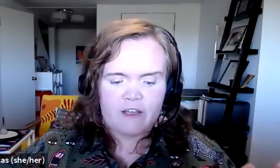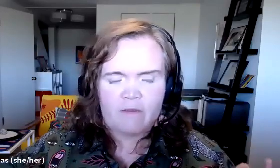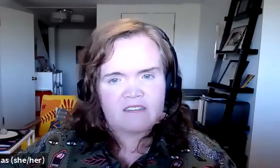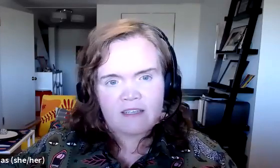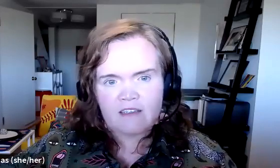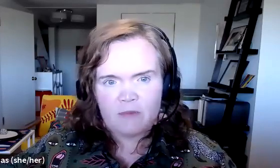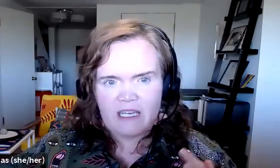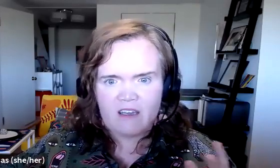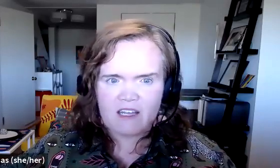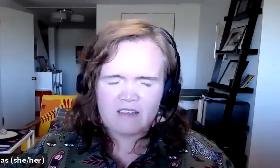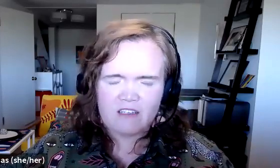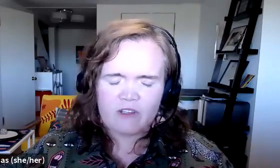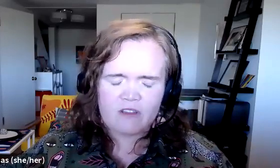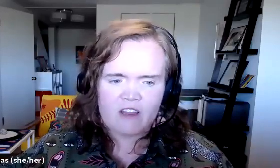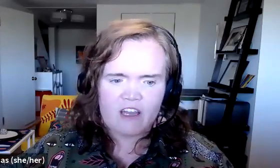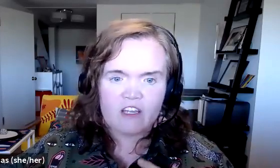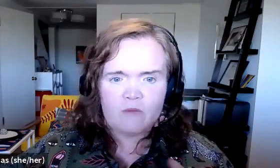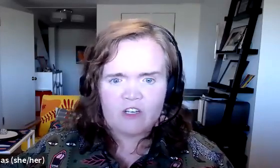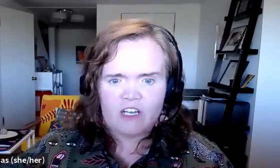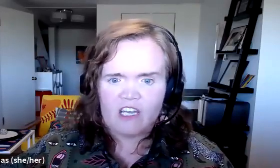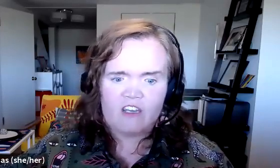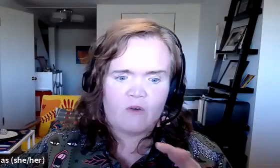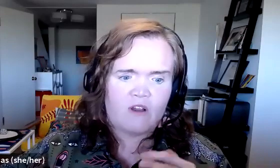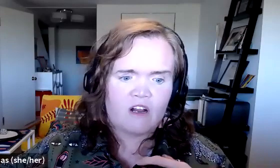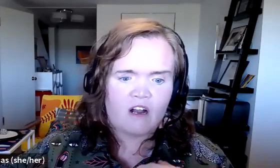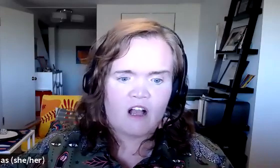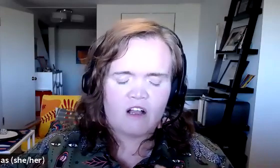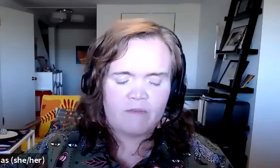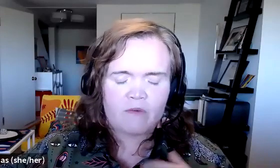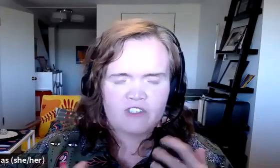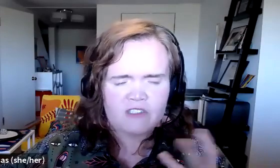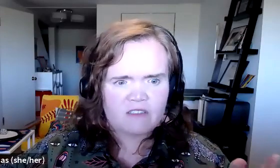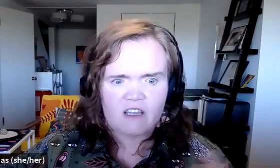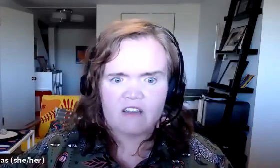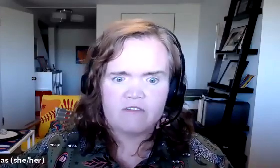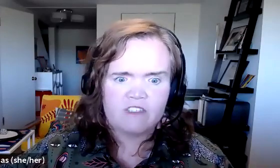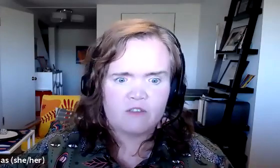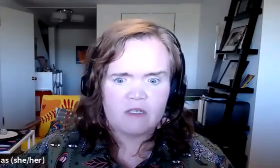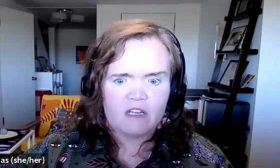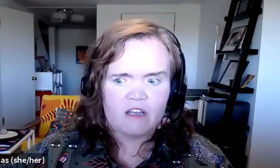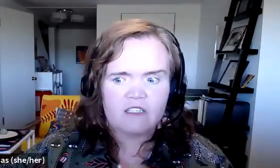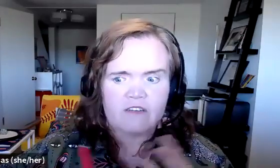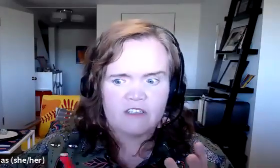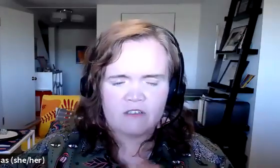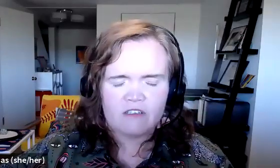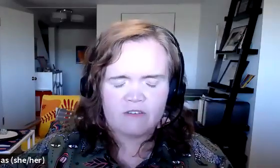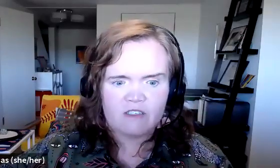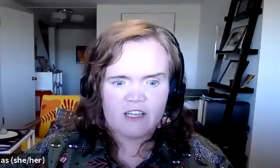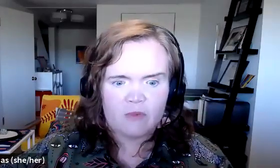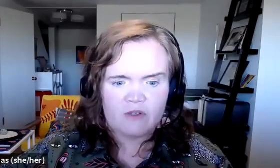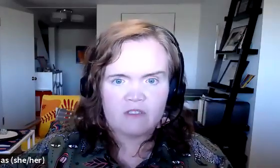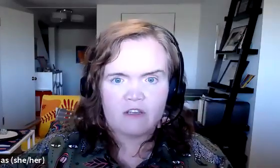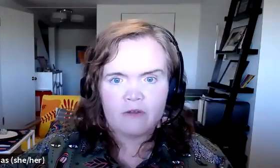than necessarily being connected with community or the richness of disability or deaf history,